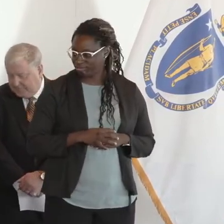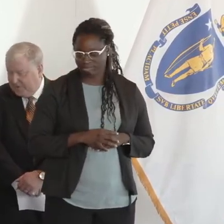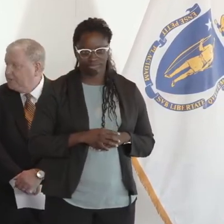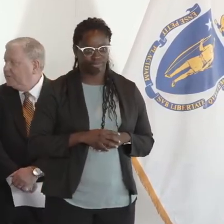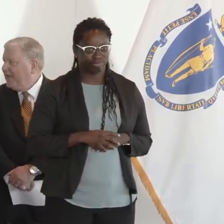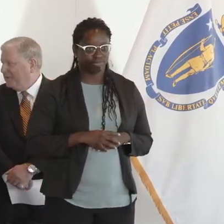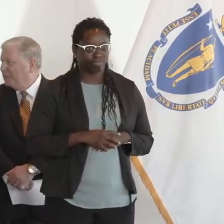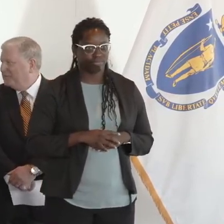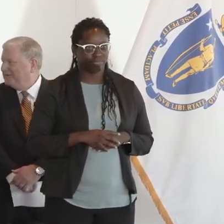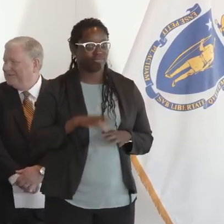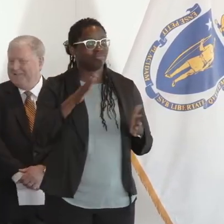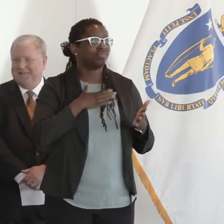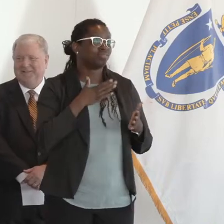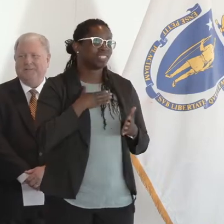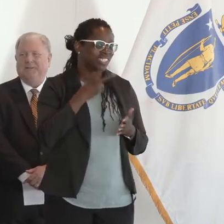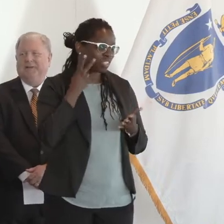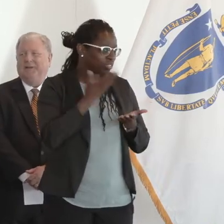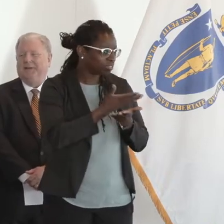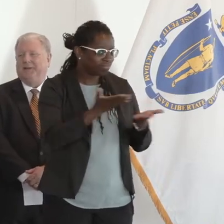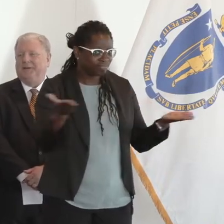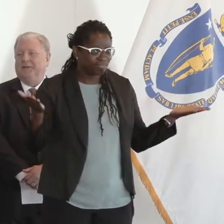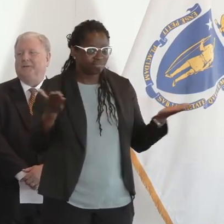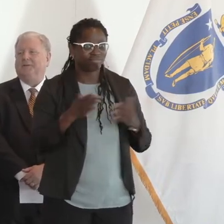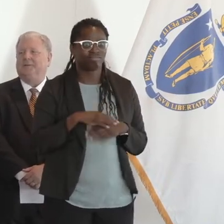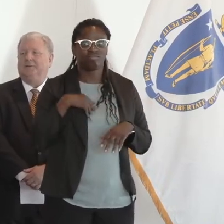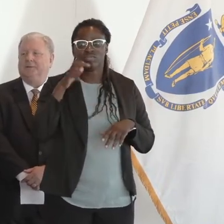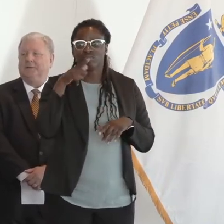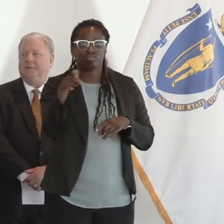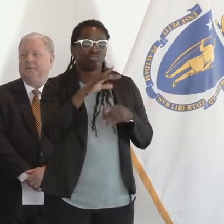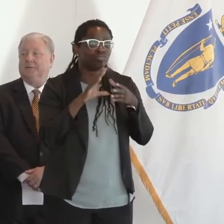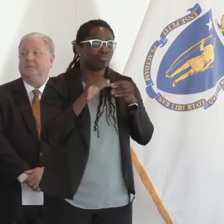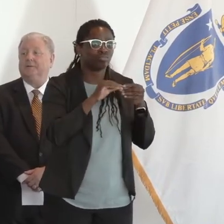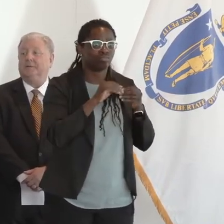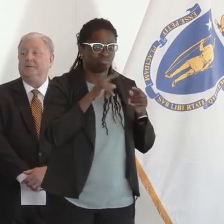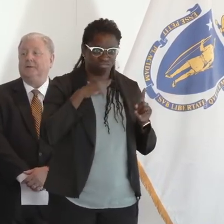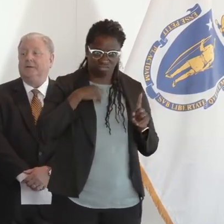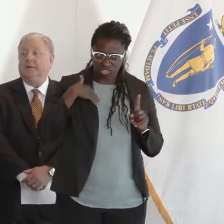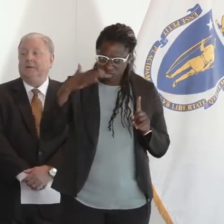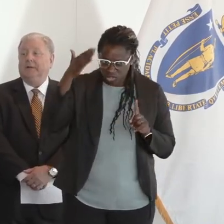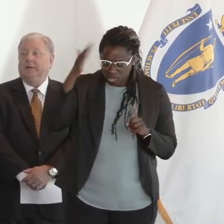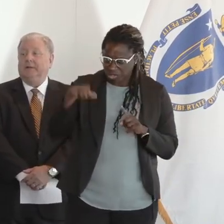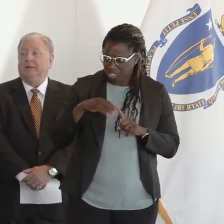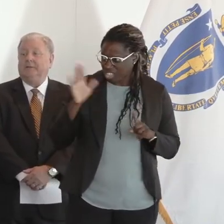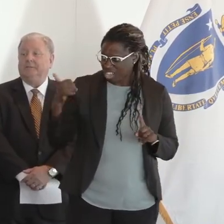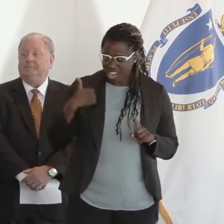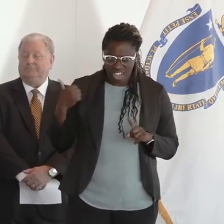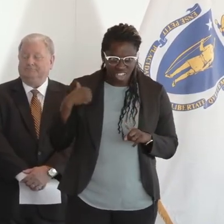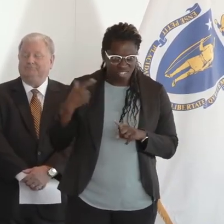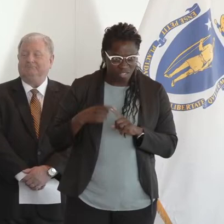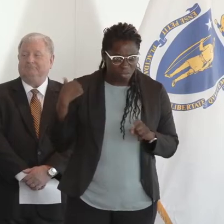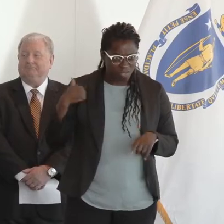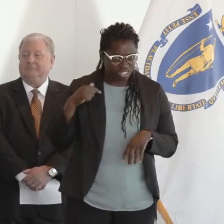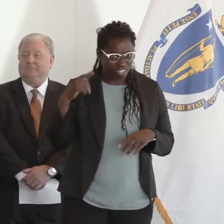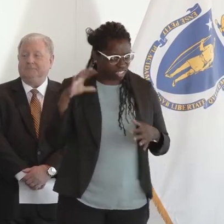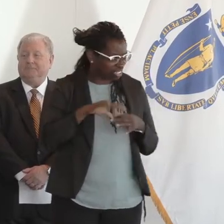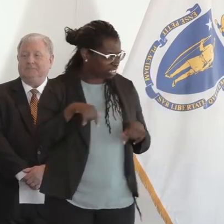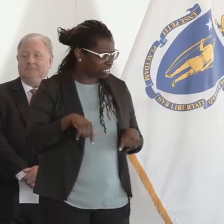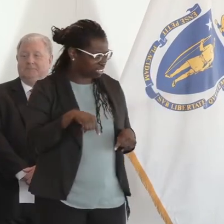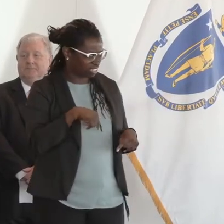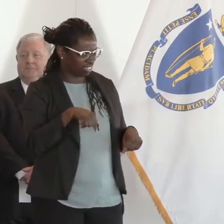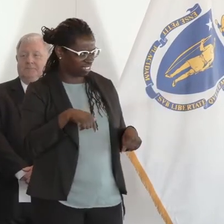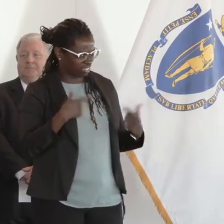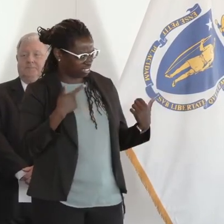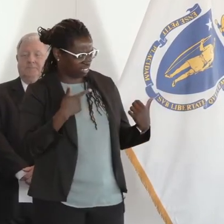great to see you, Jim. Great to hear from you. And I had no idea about your Canadian connection. Amazing. So